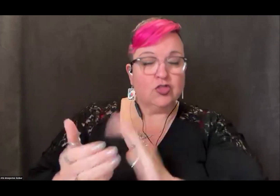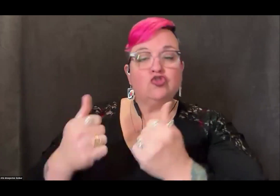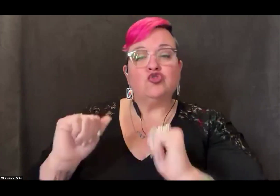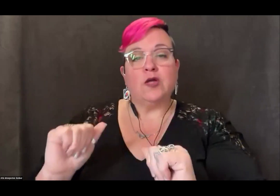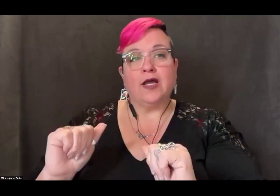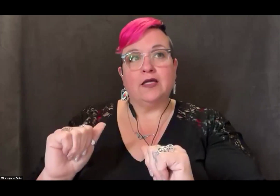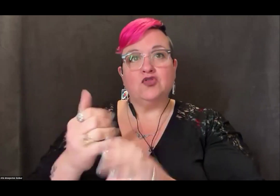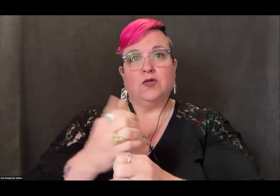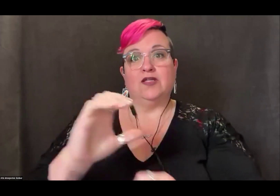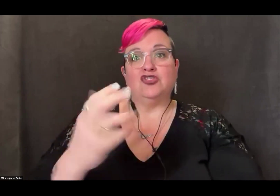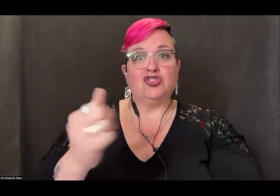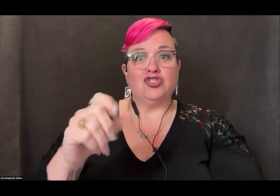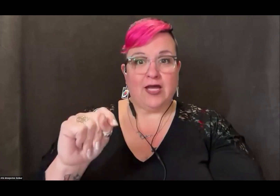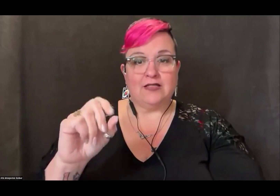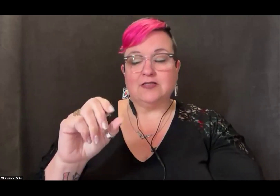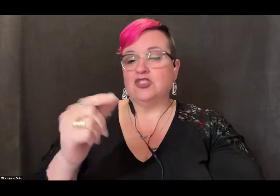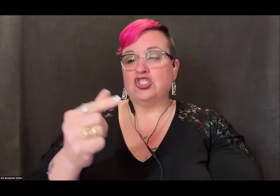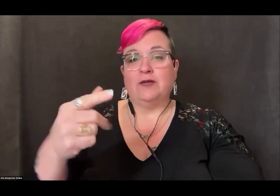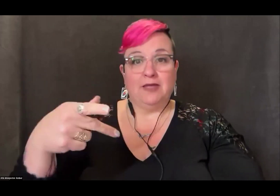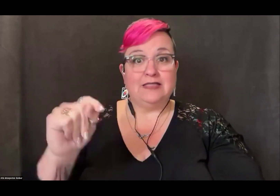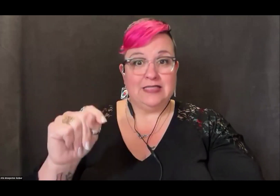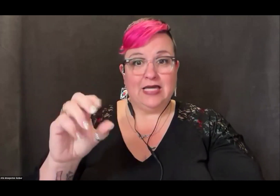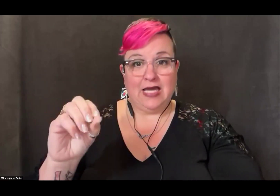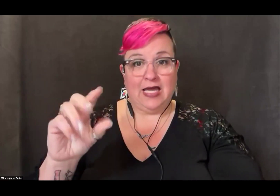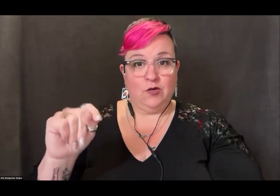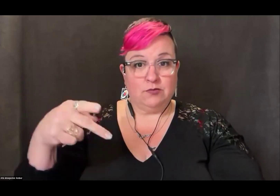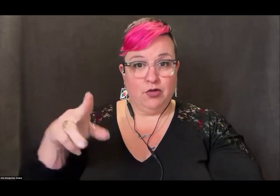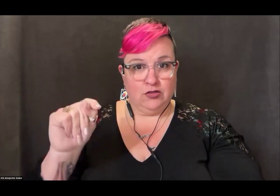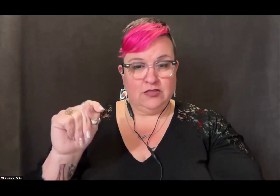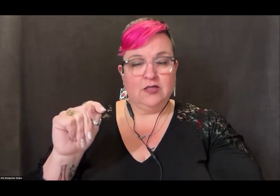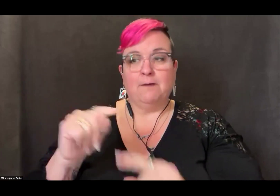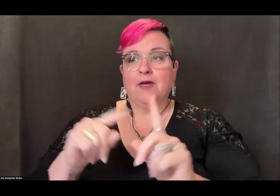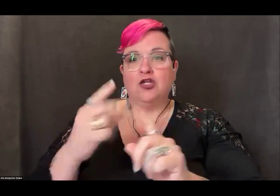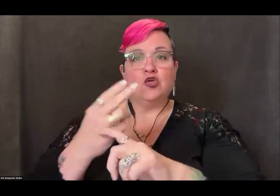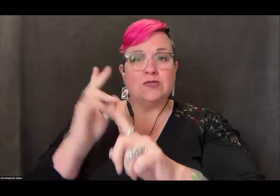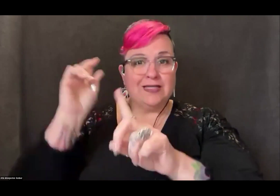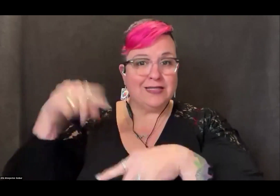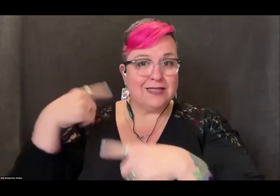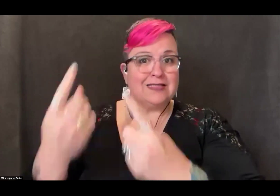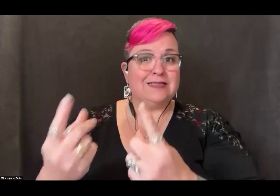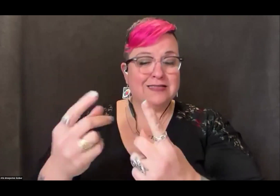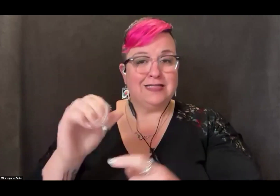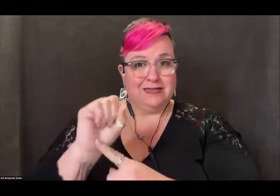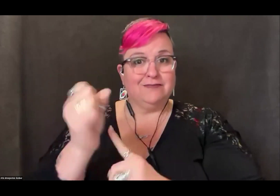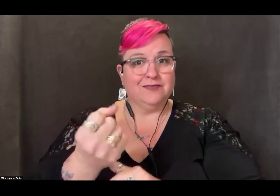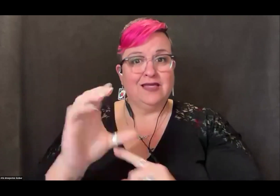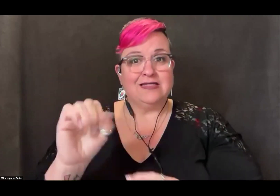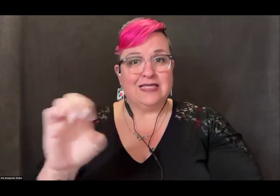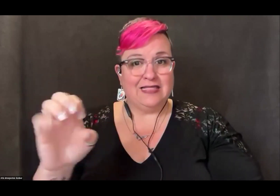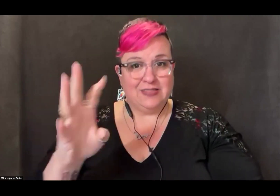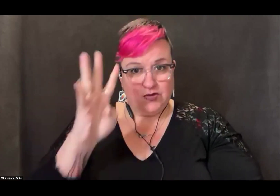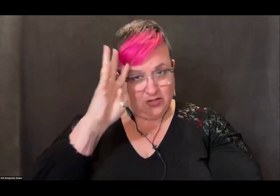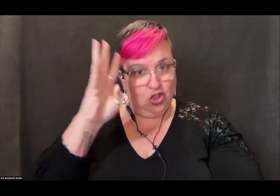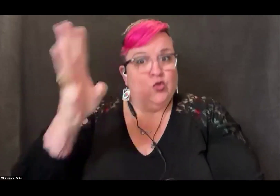get ChatGPT output and then using it as in an existing case, but it was not. It was a hallucinated